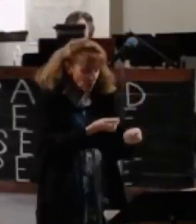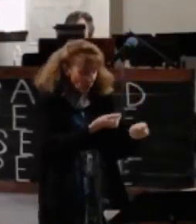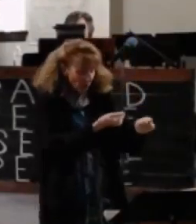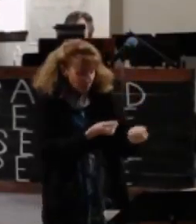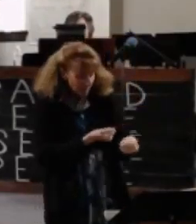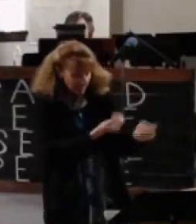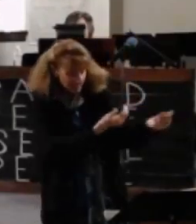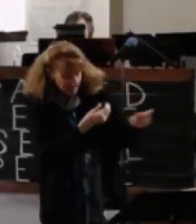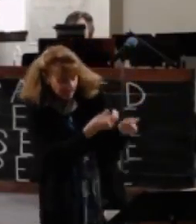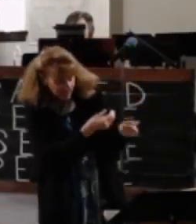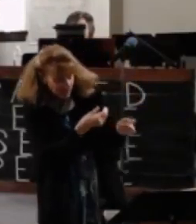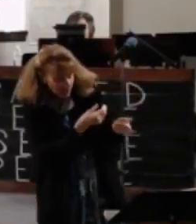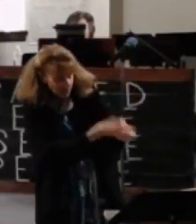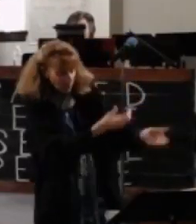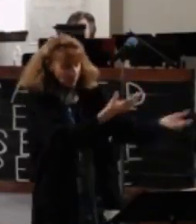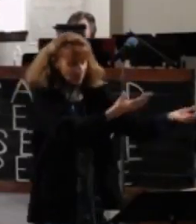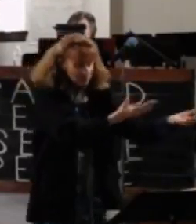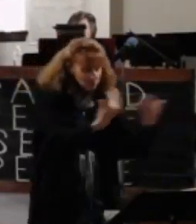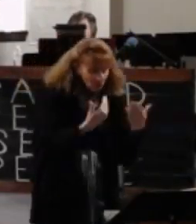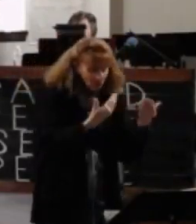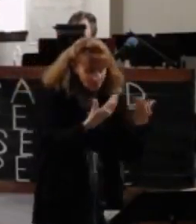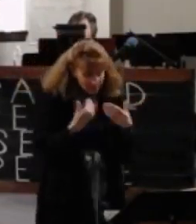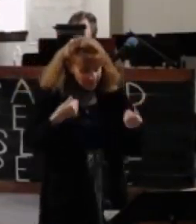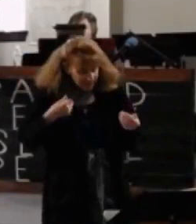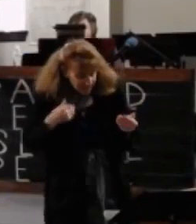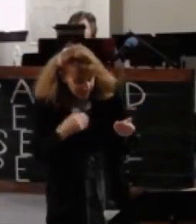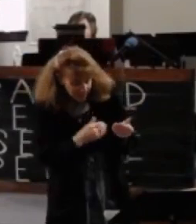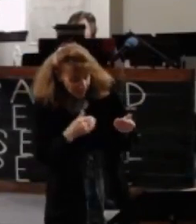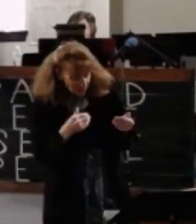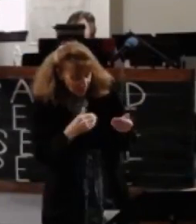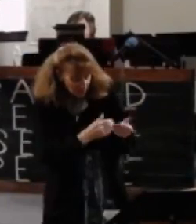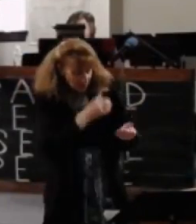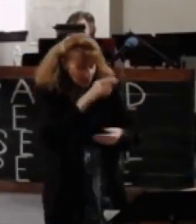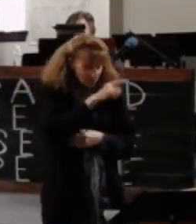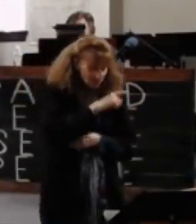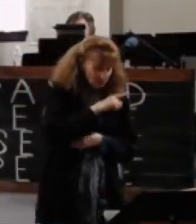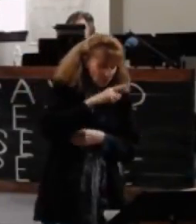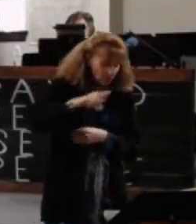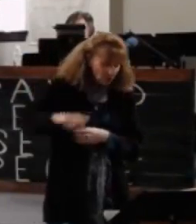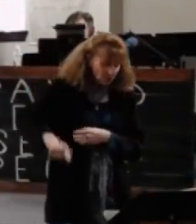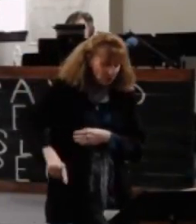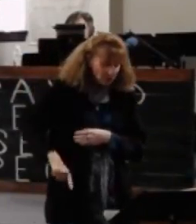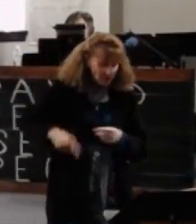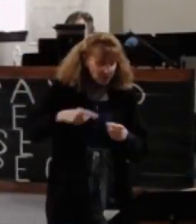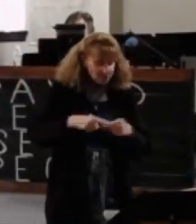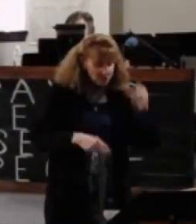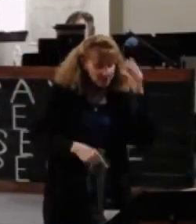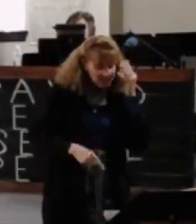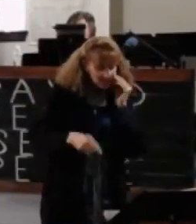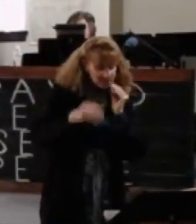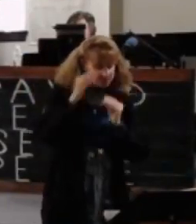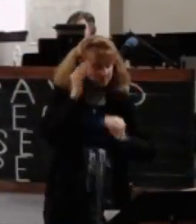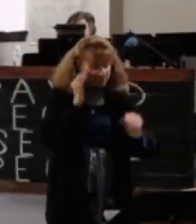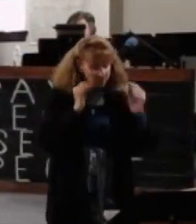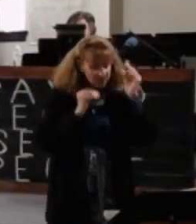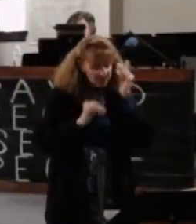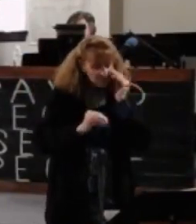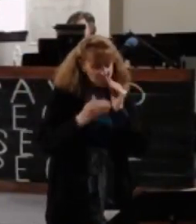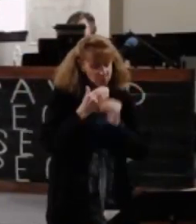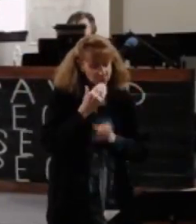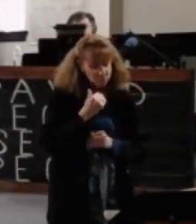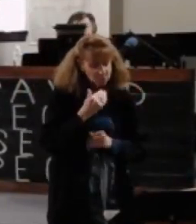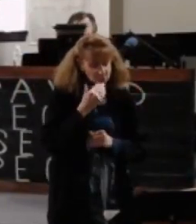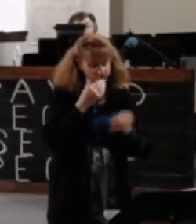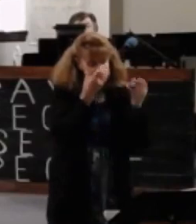me nearer, nearer, nearer, blessed Lord, to thy